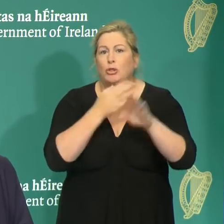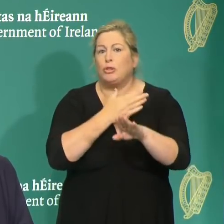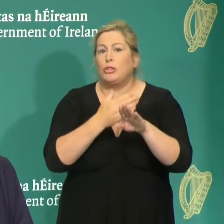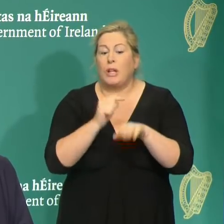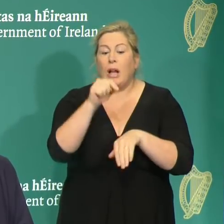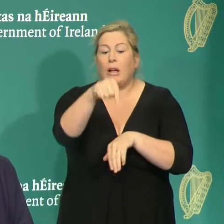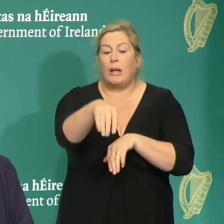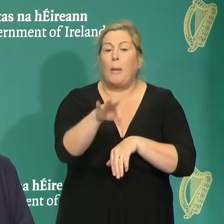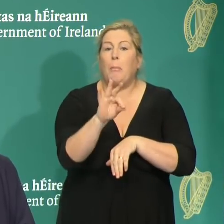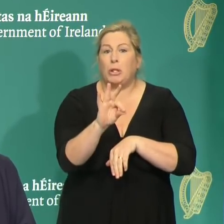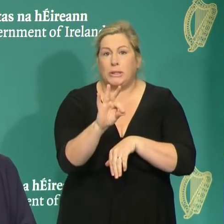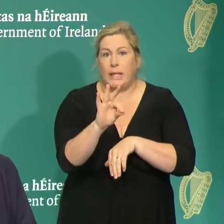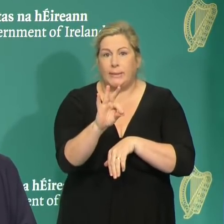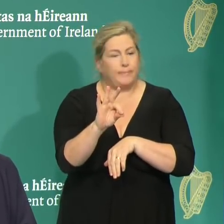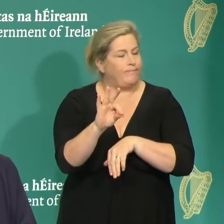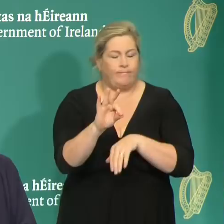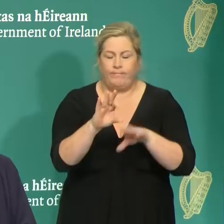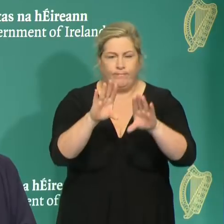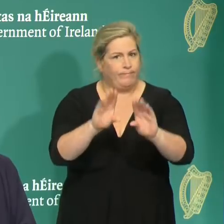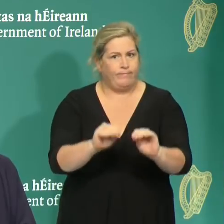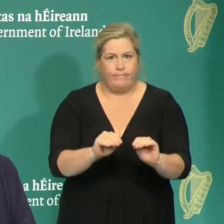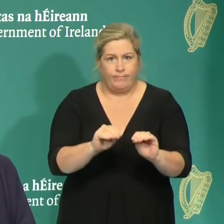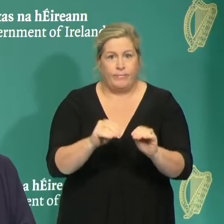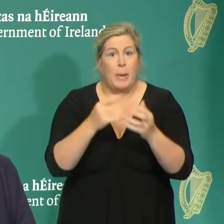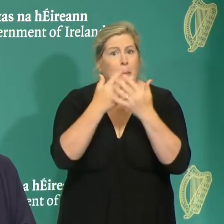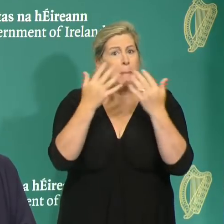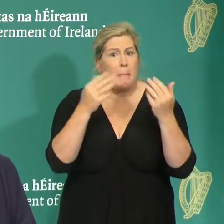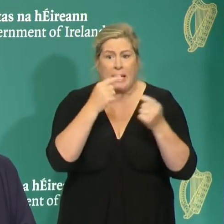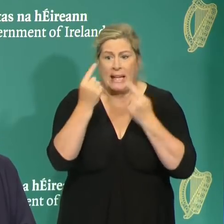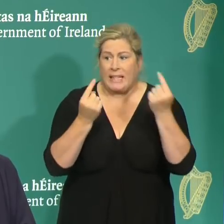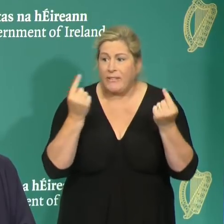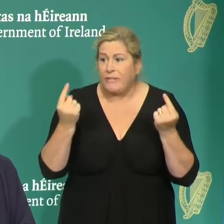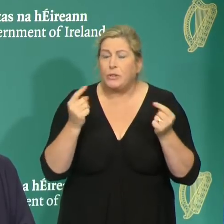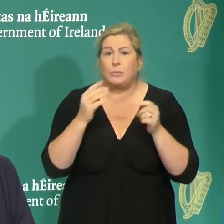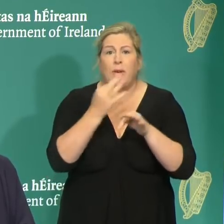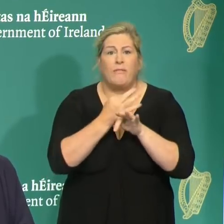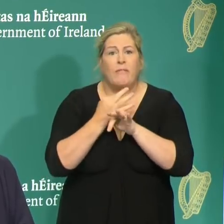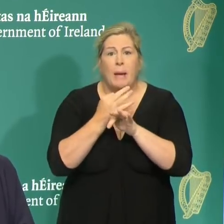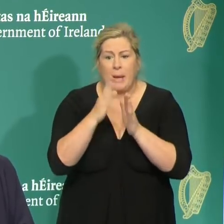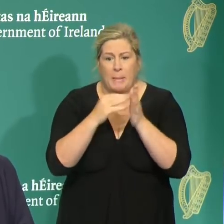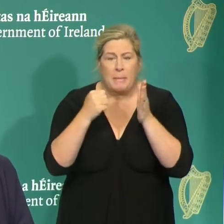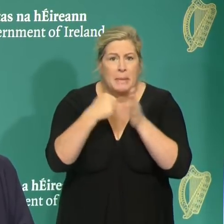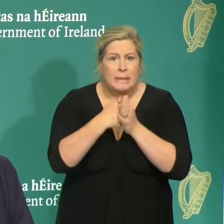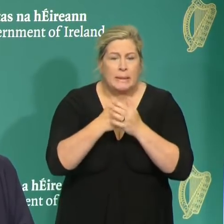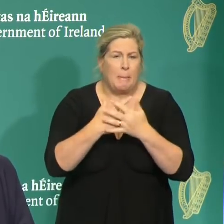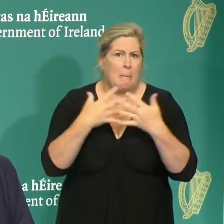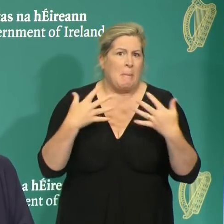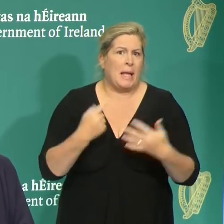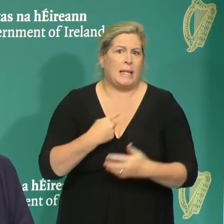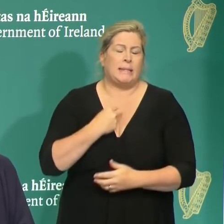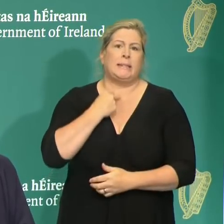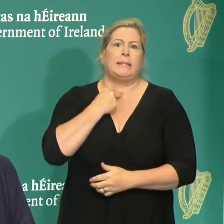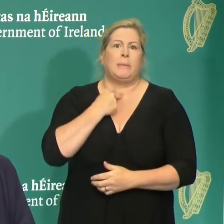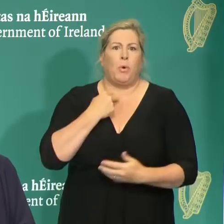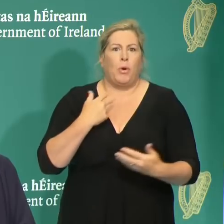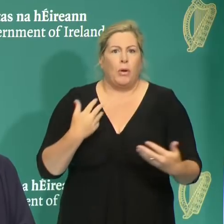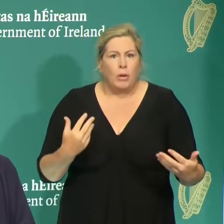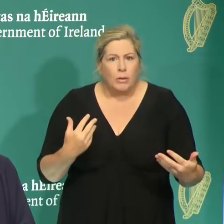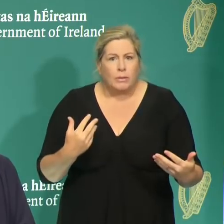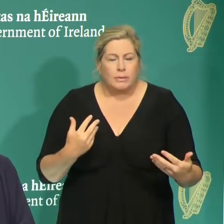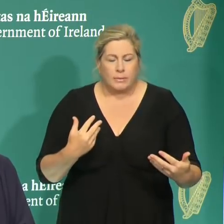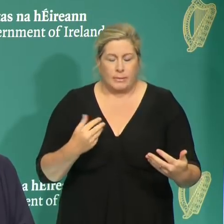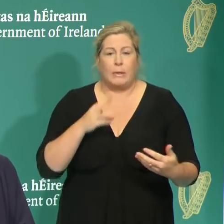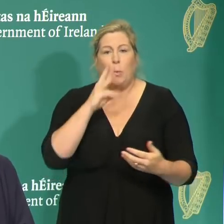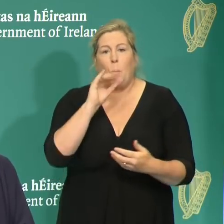Monday. For many individuals, families and businesses, it is a huge disappointment. For that very